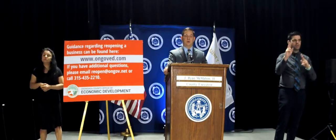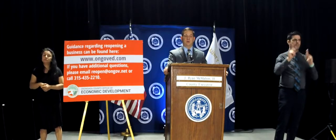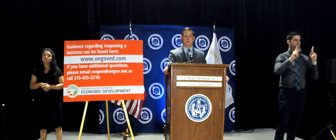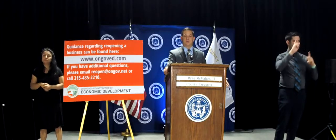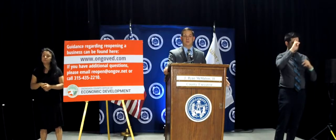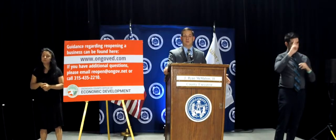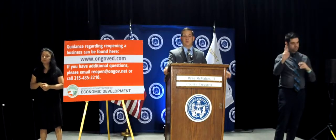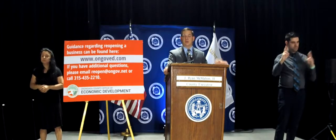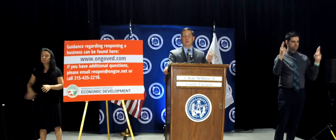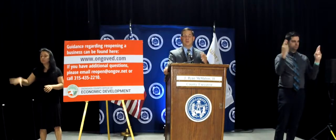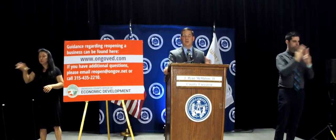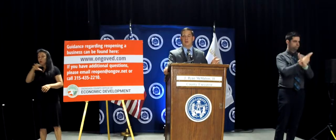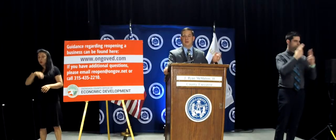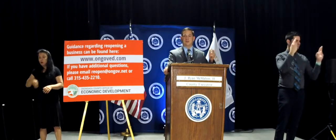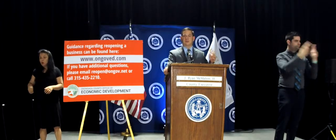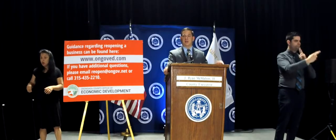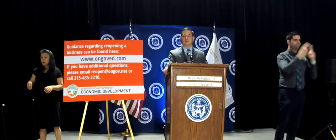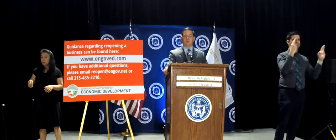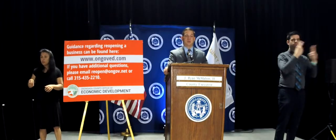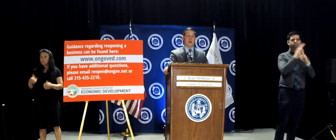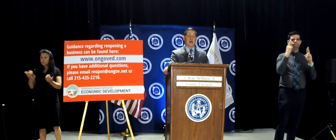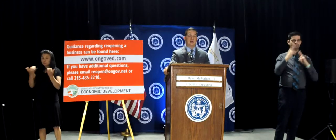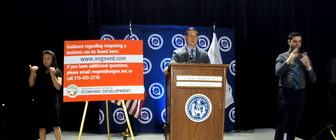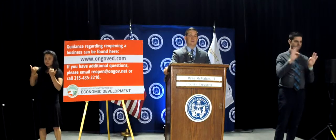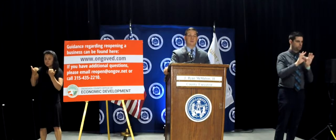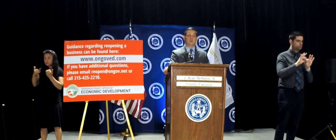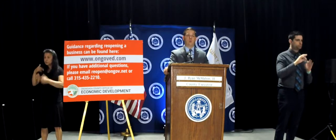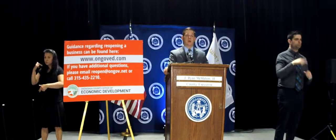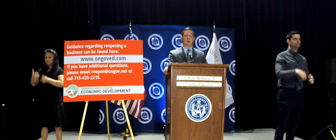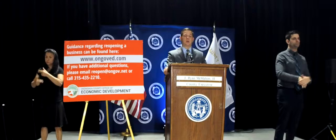we've learned so we can continue to have that success. Because